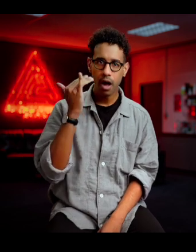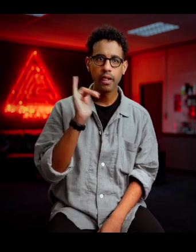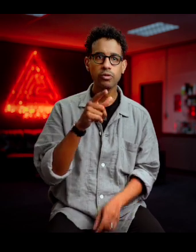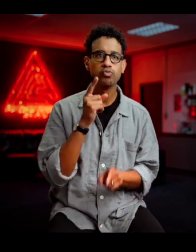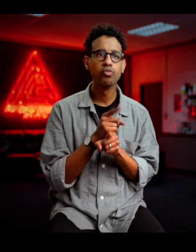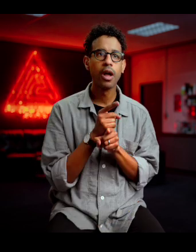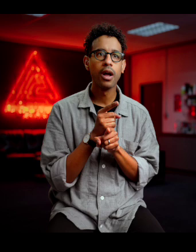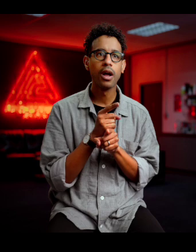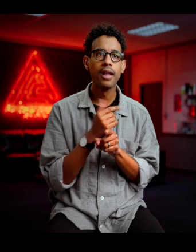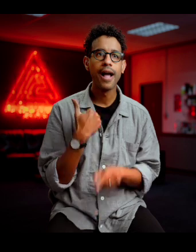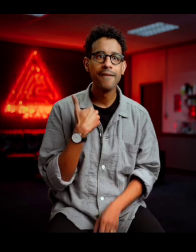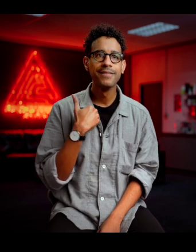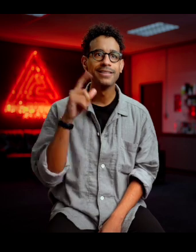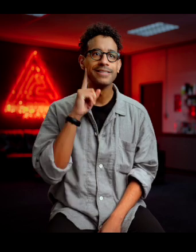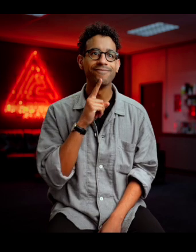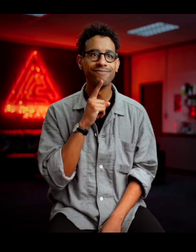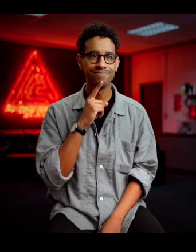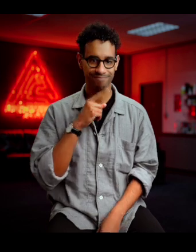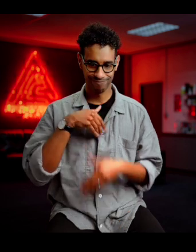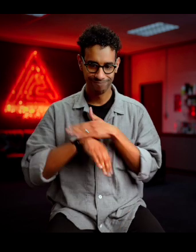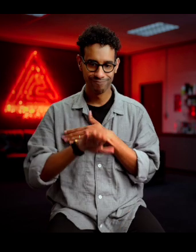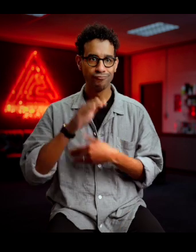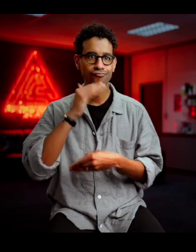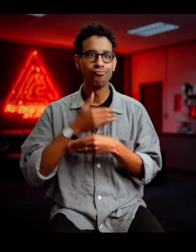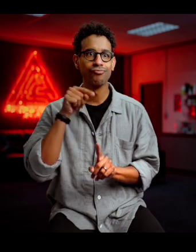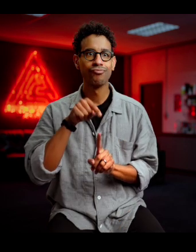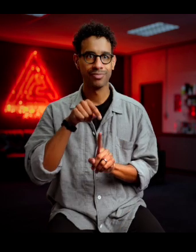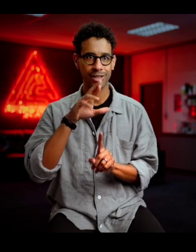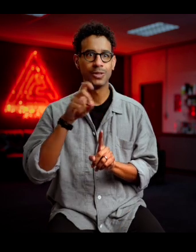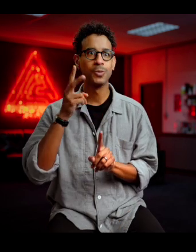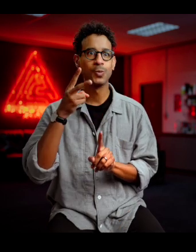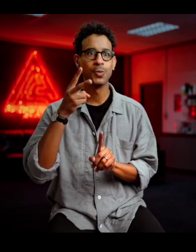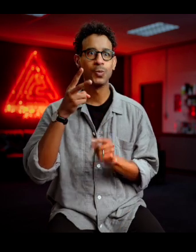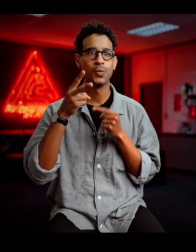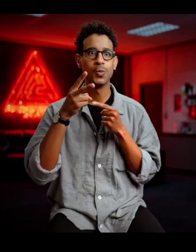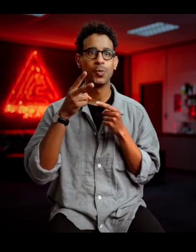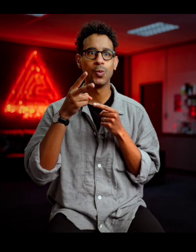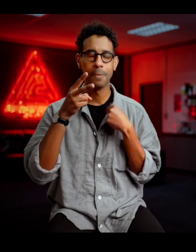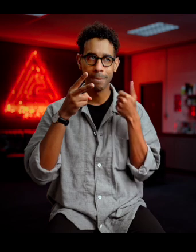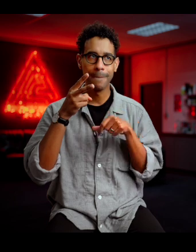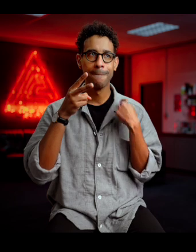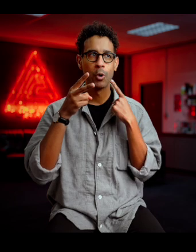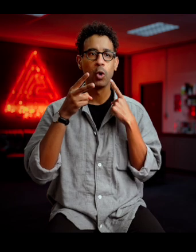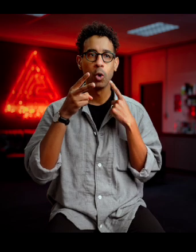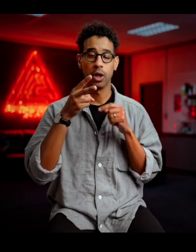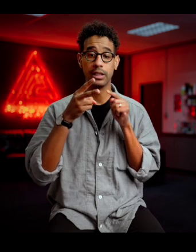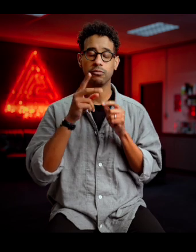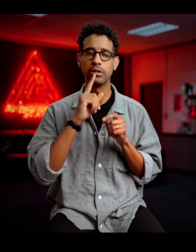Creed 3, why would they ask me to be a part of this? And then I realized at the end of Creed 2, they had a deaf daughter. I remembered